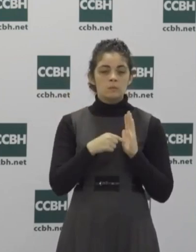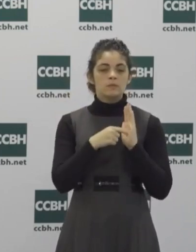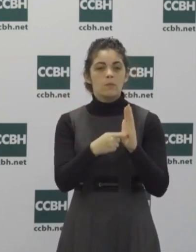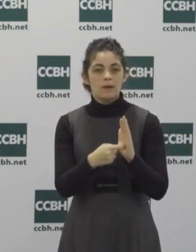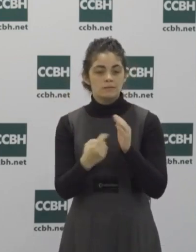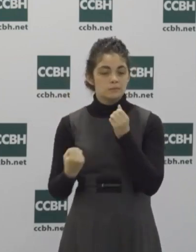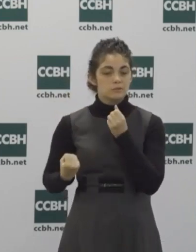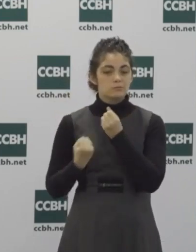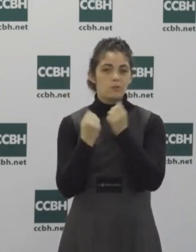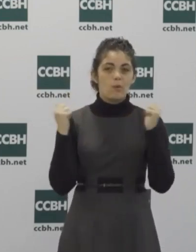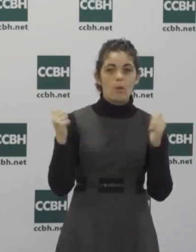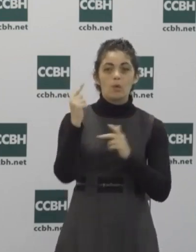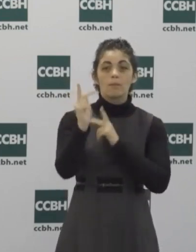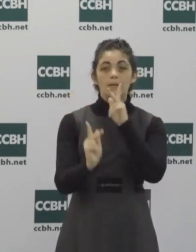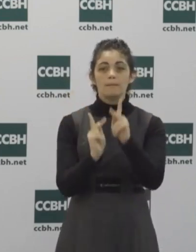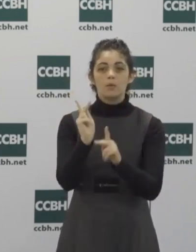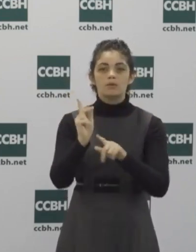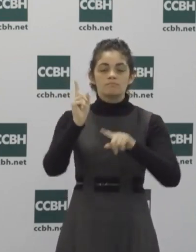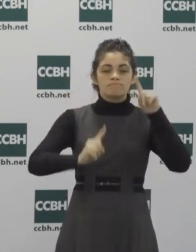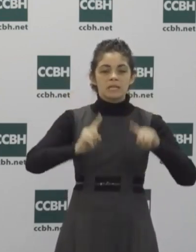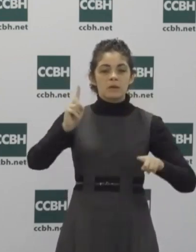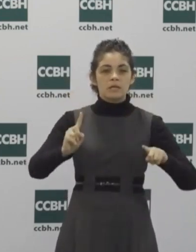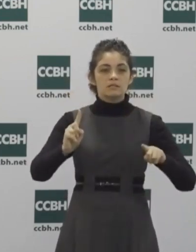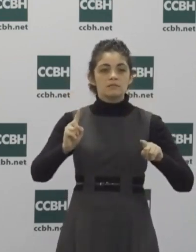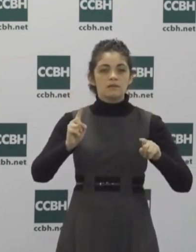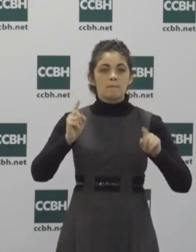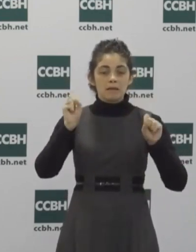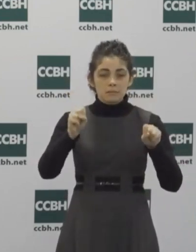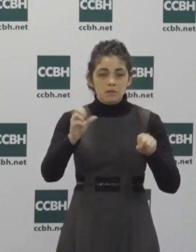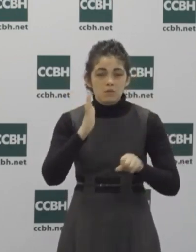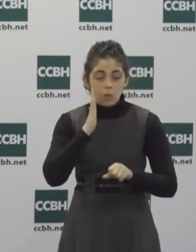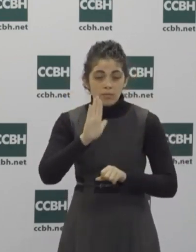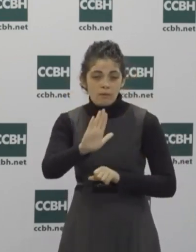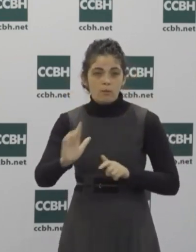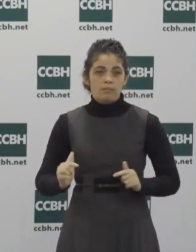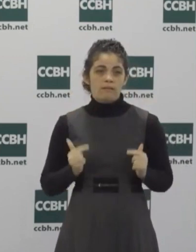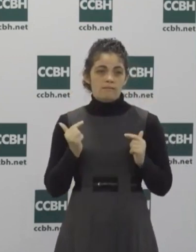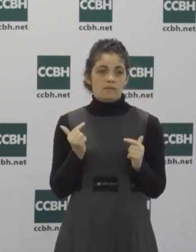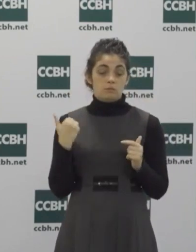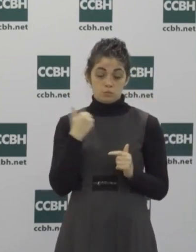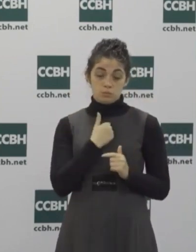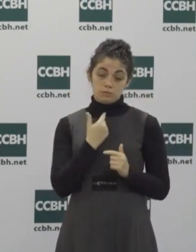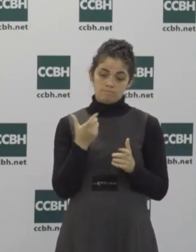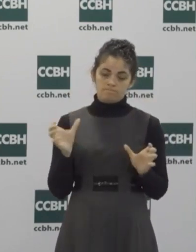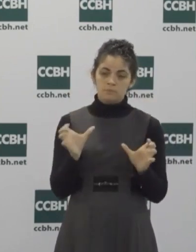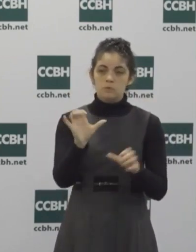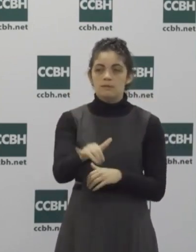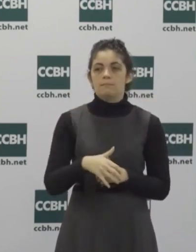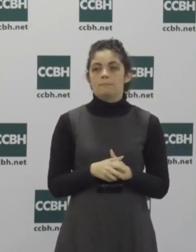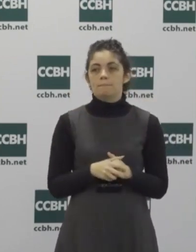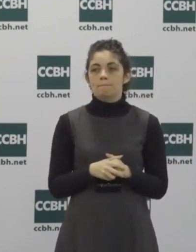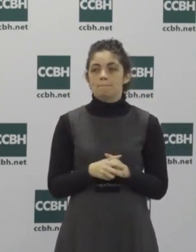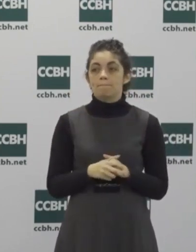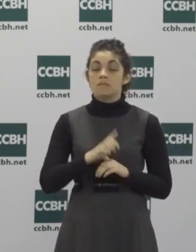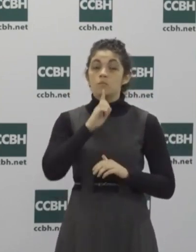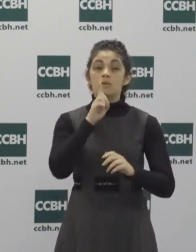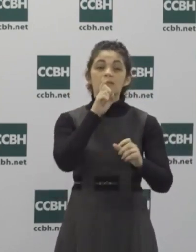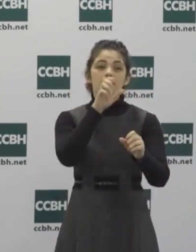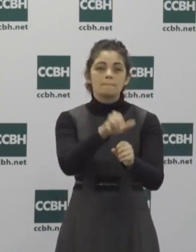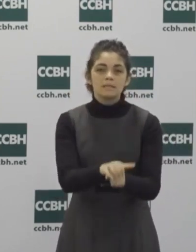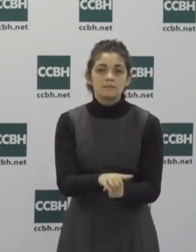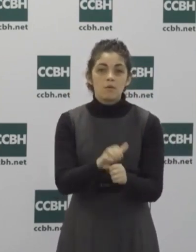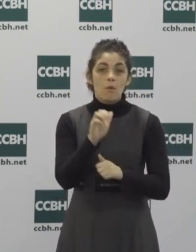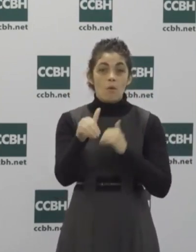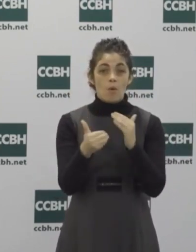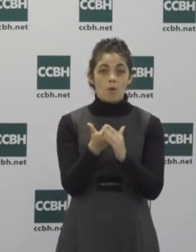to support people in many ways throughout their lifespan. And that's what we do. And that is I think, a commitment that